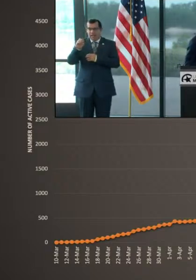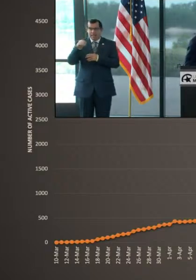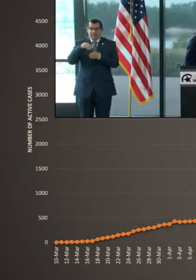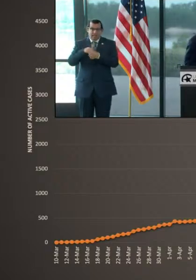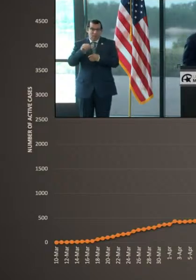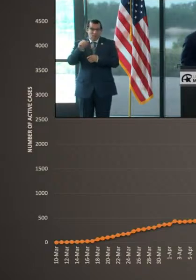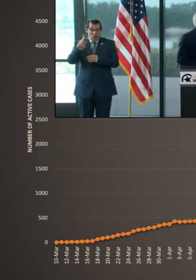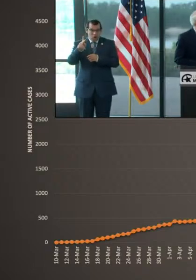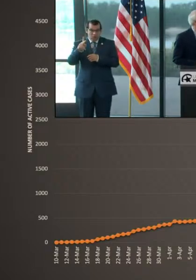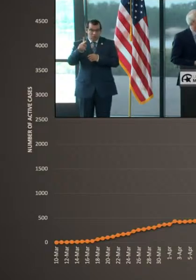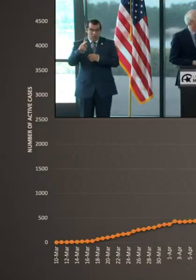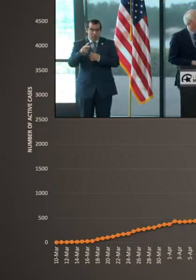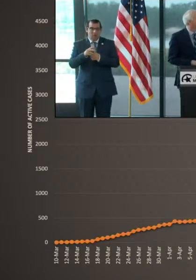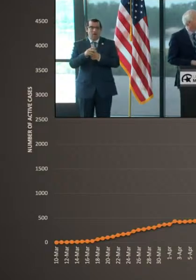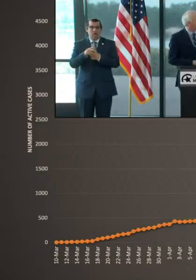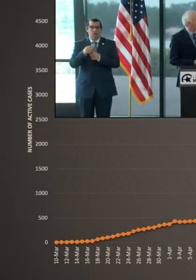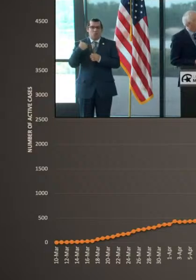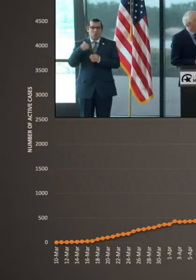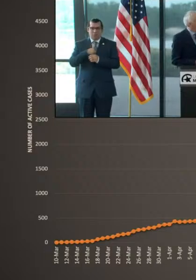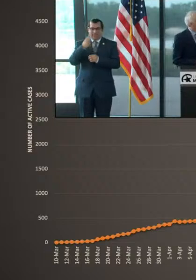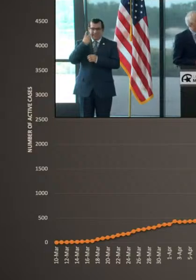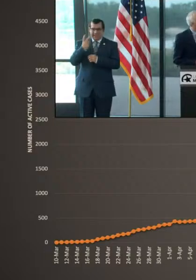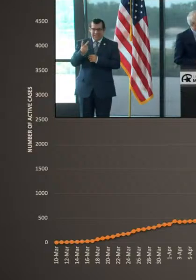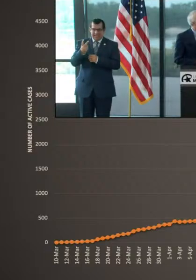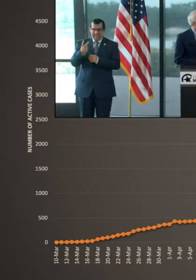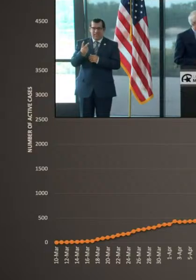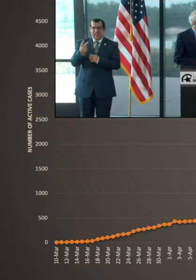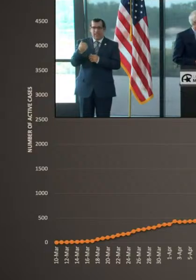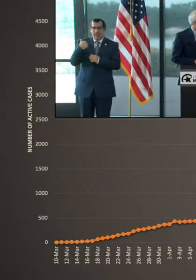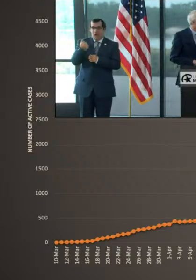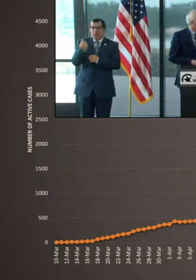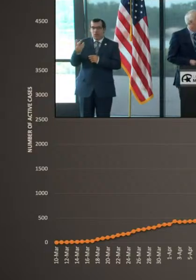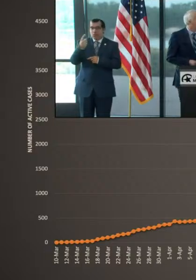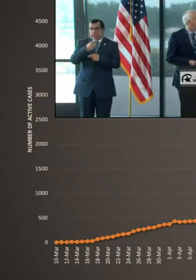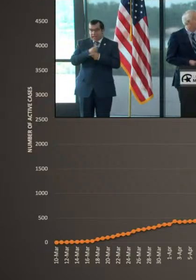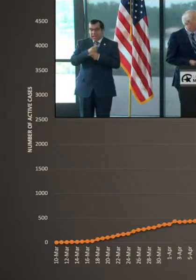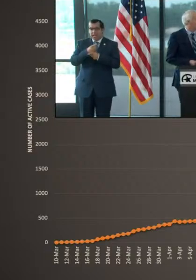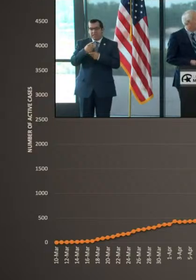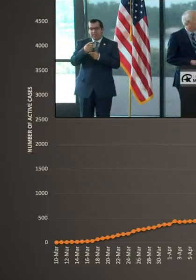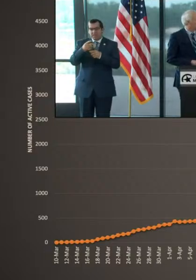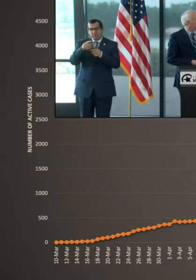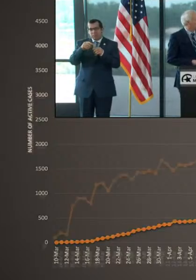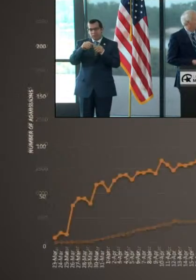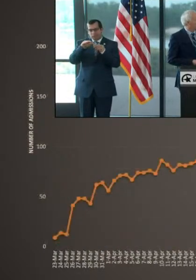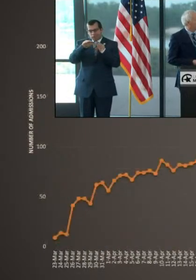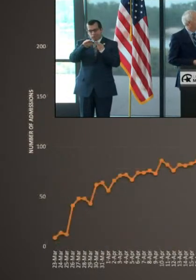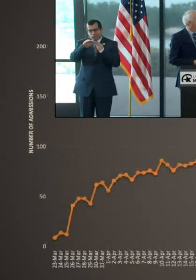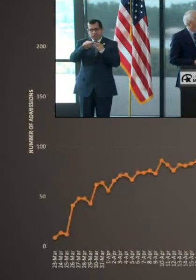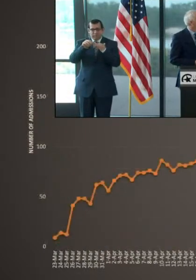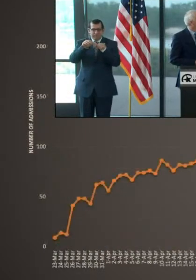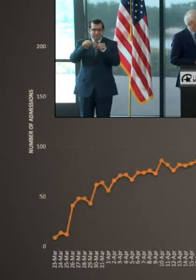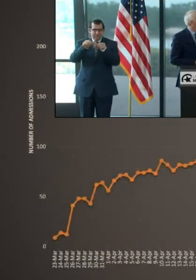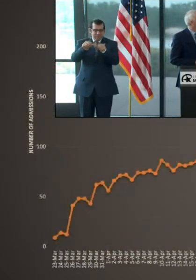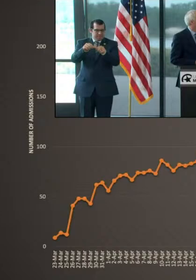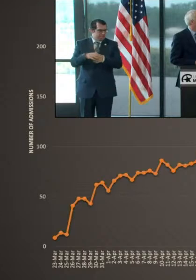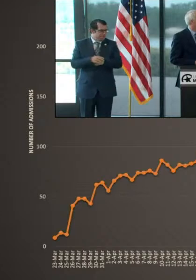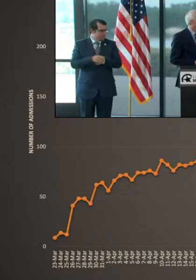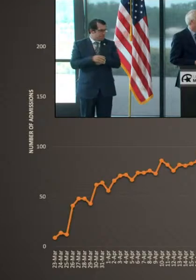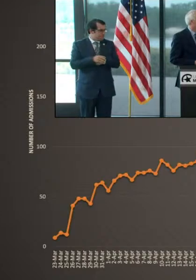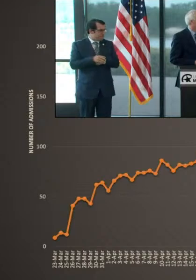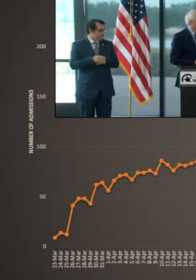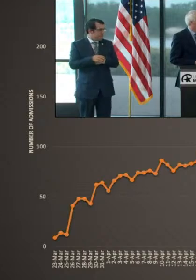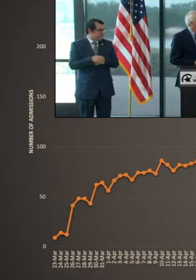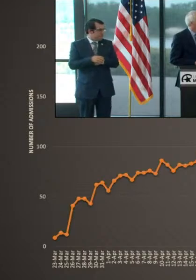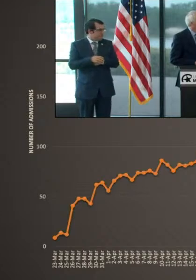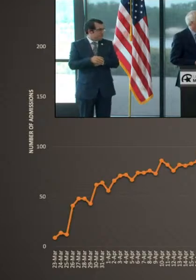Arkansas that we see, and for the last couple of days it's been steady. The next slide is the number